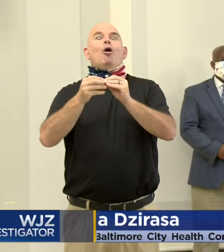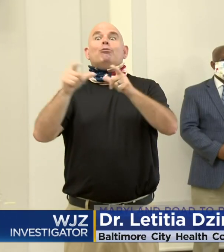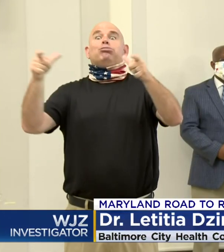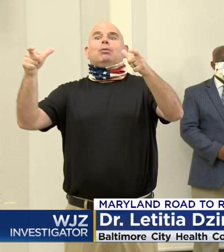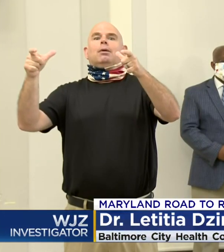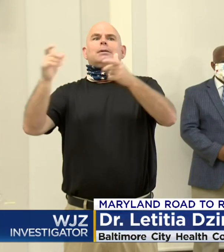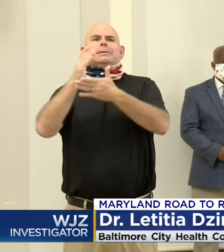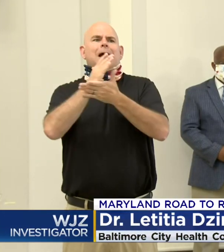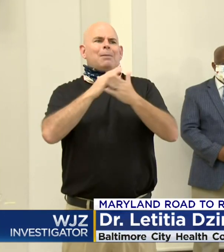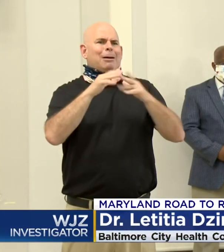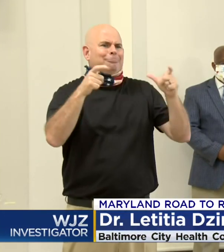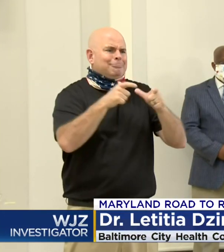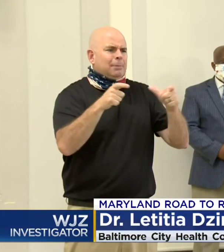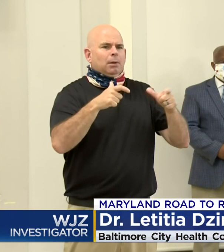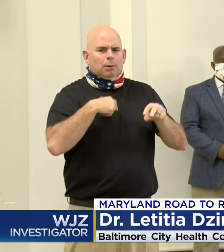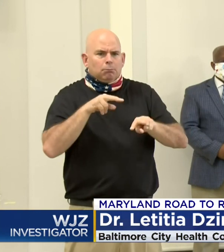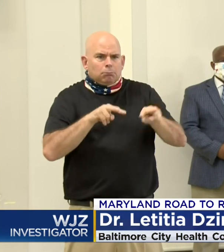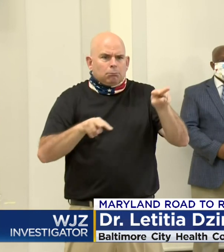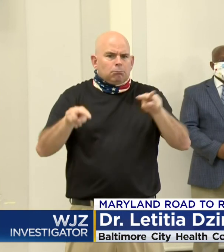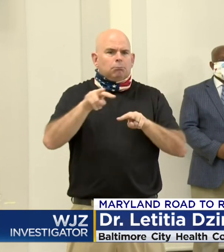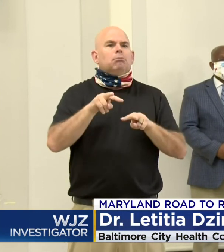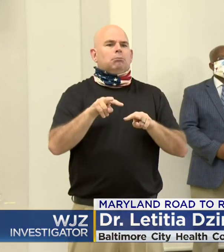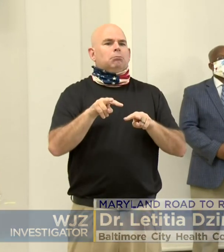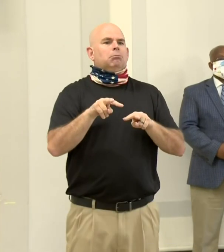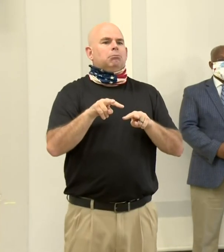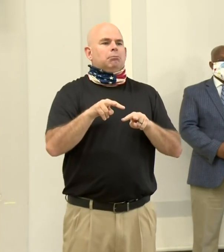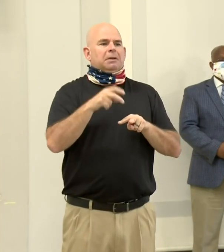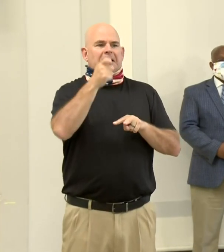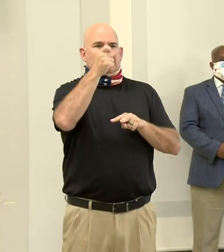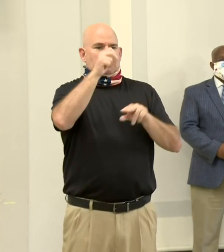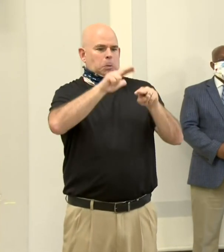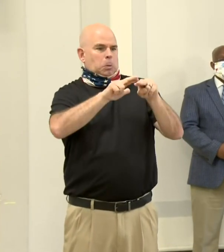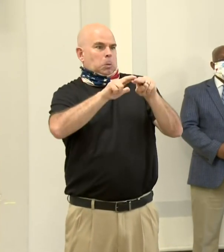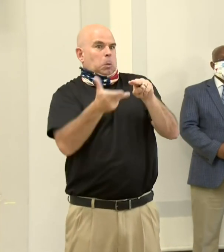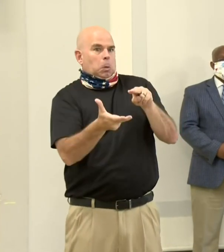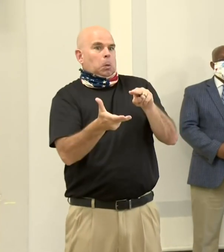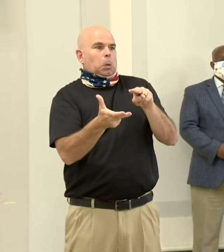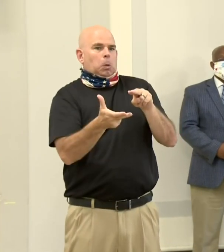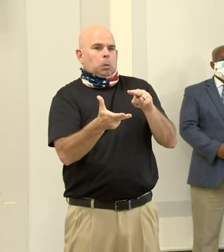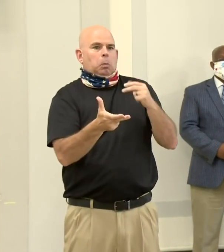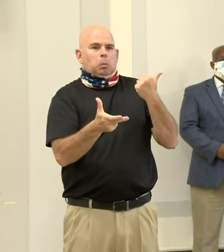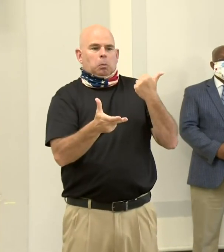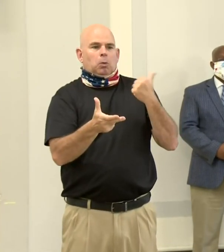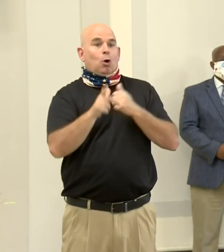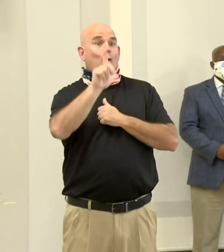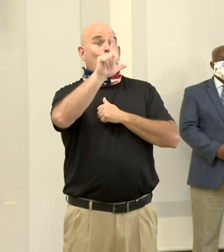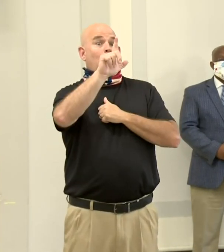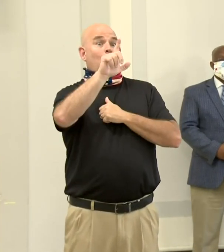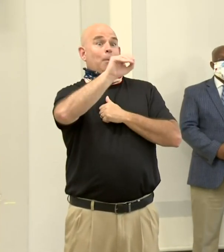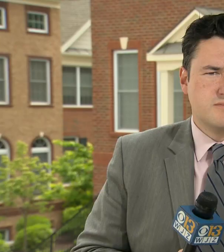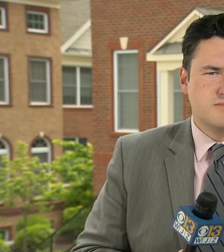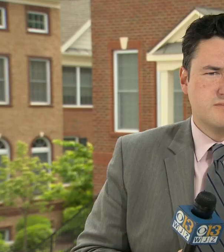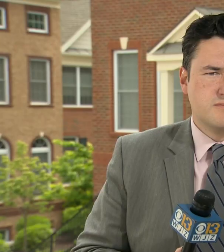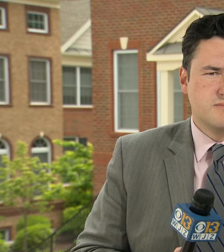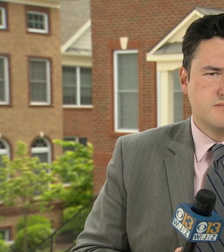we saw a slight drop in the Baltimore City positivity rate from 21% to 17.5%.